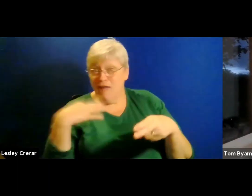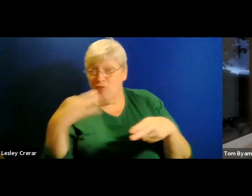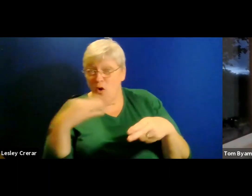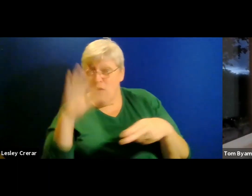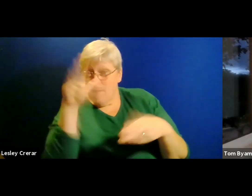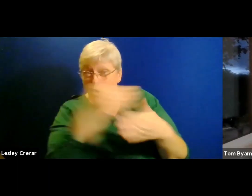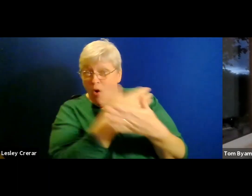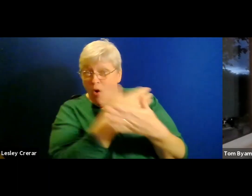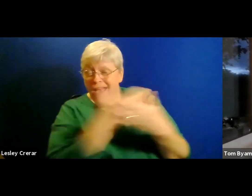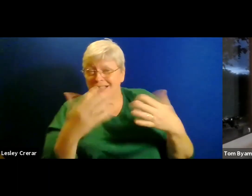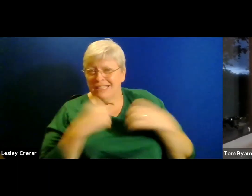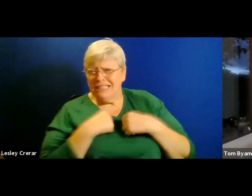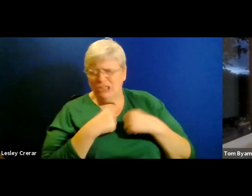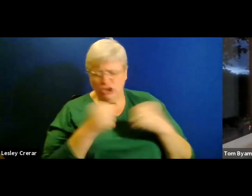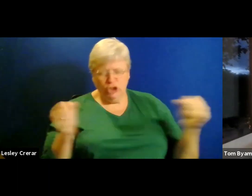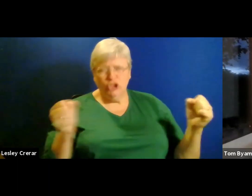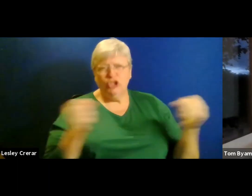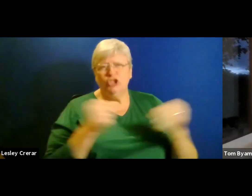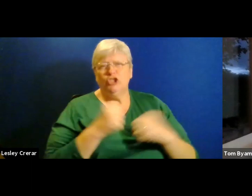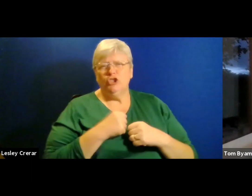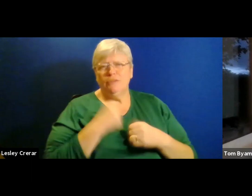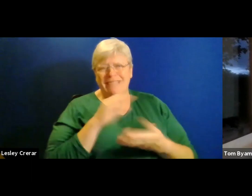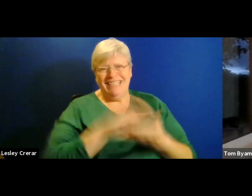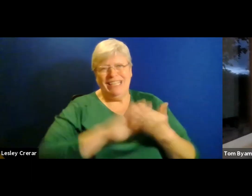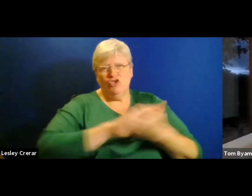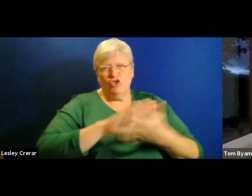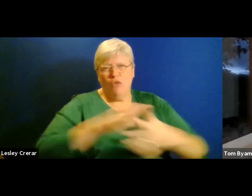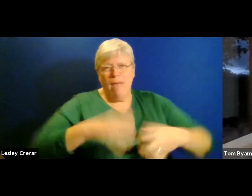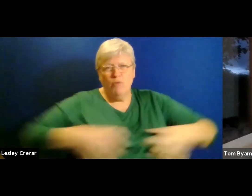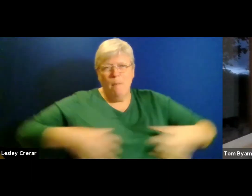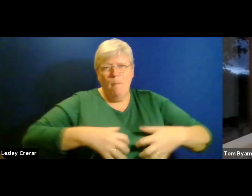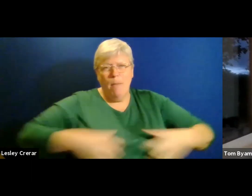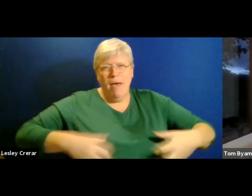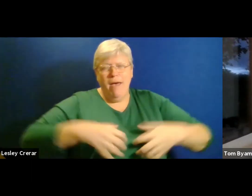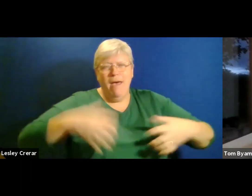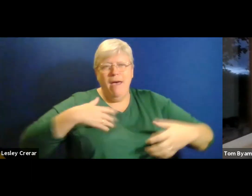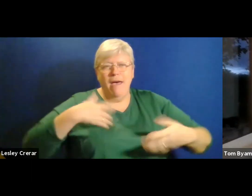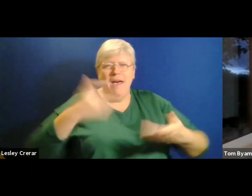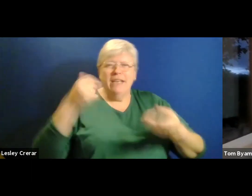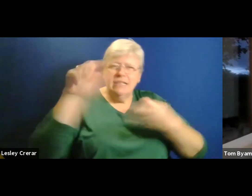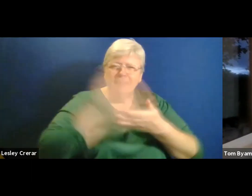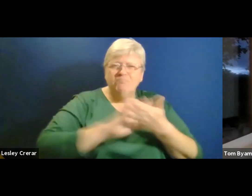open their insides and describe their rib cages, the scars beneath their skin. The